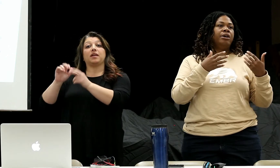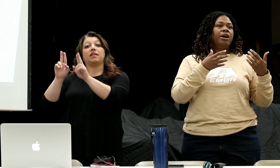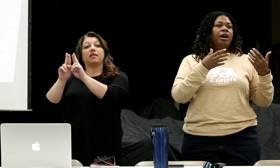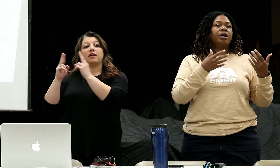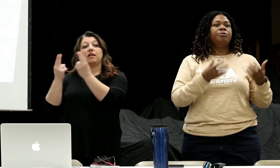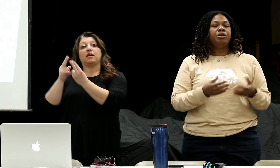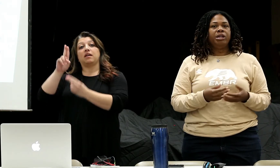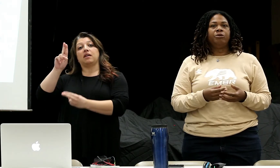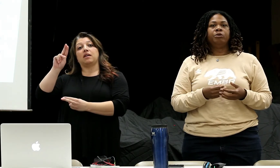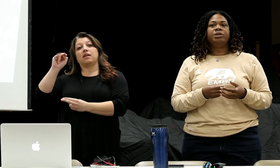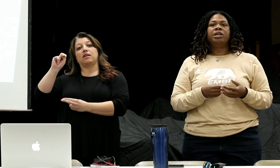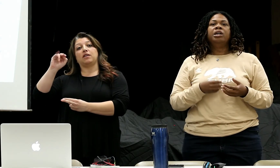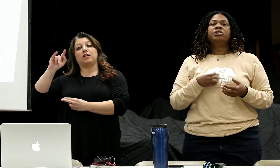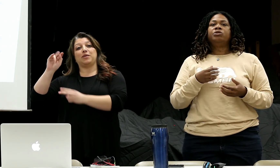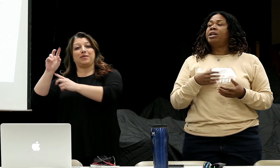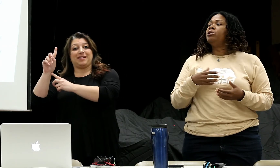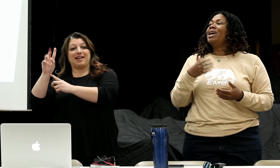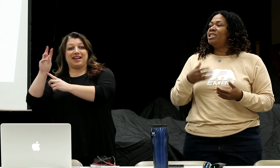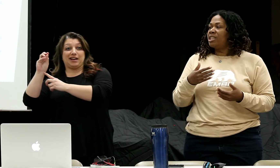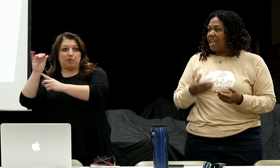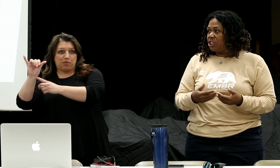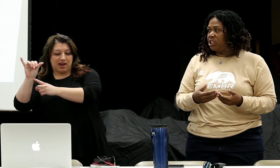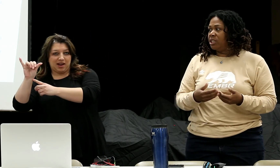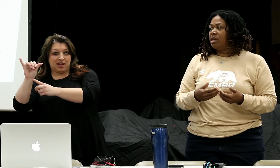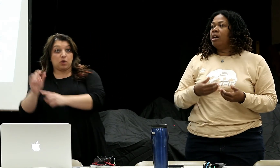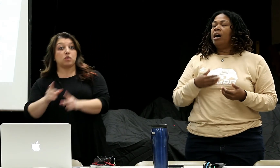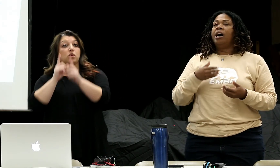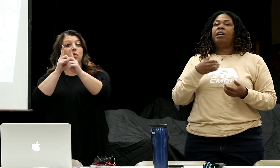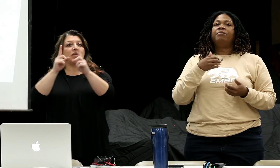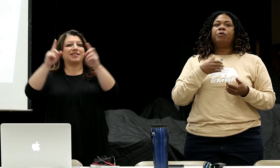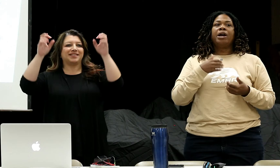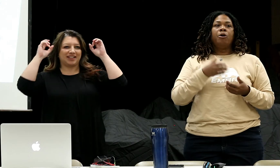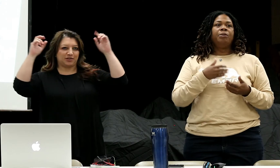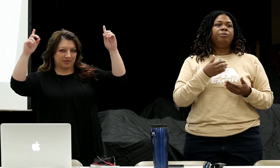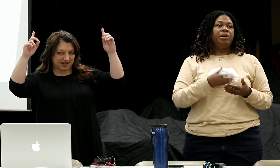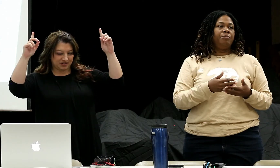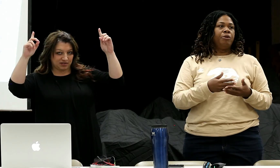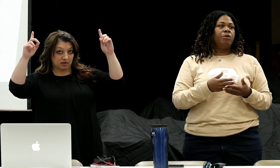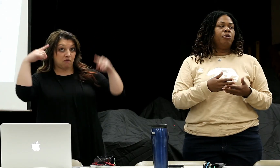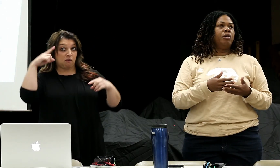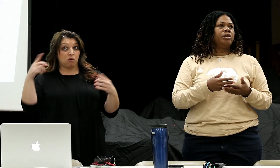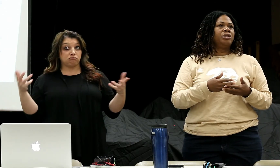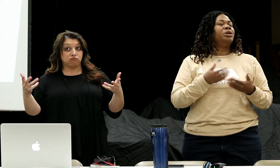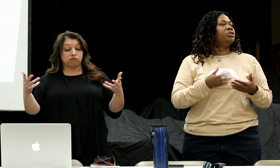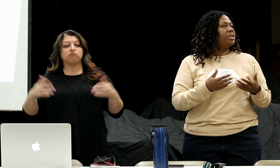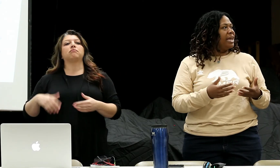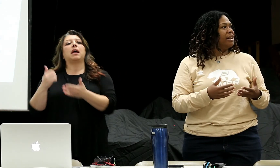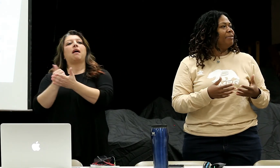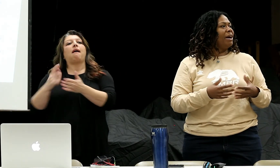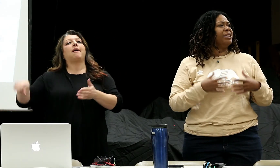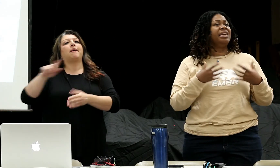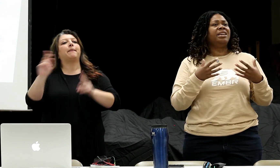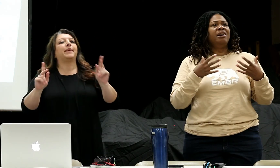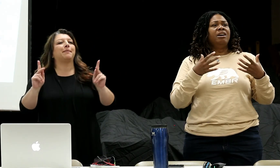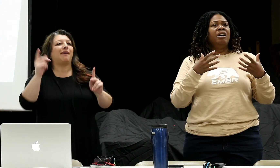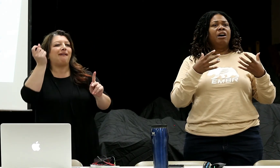knowing that what my job was at work and having to make sure to inform people and to know what was being provided access and